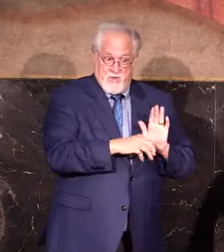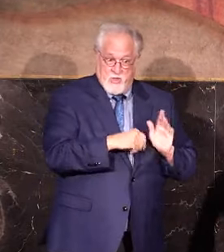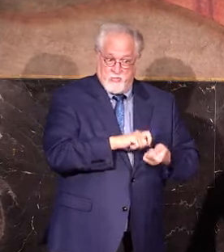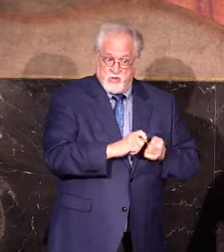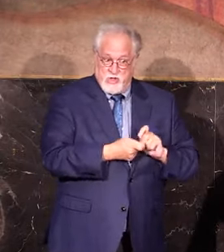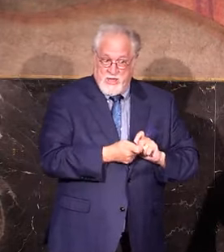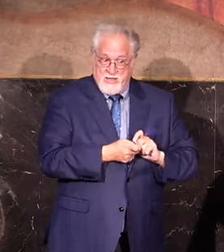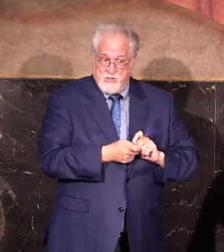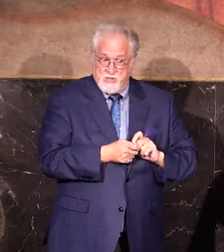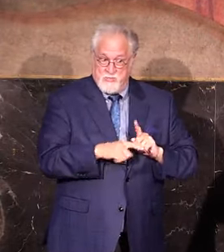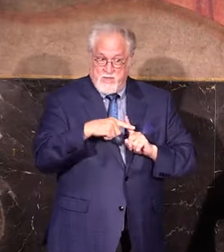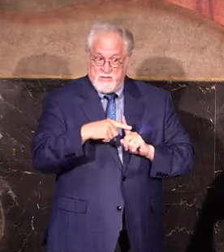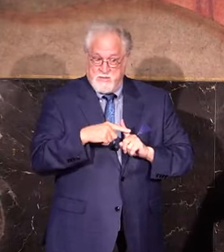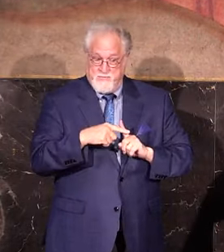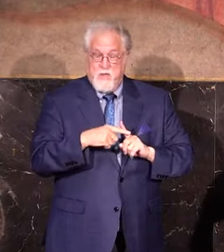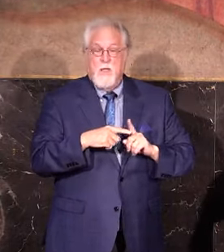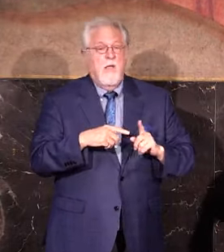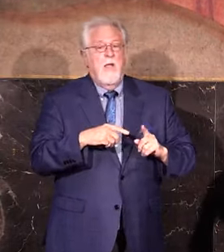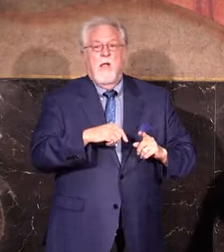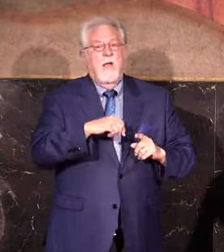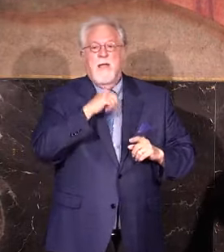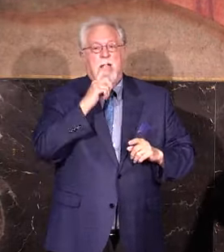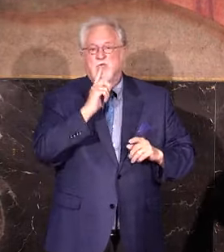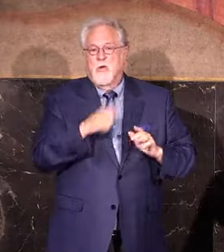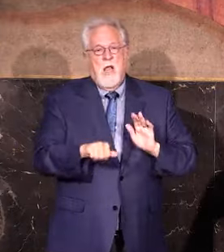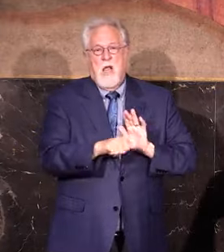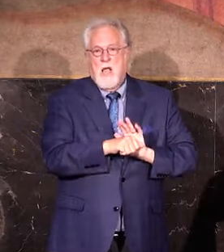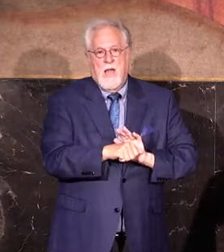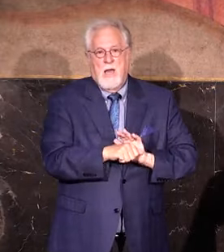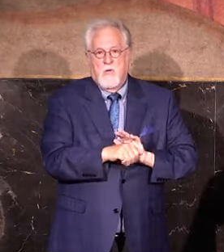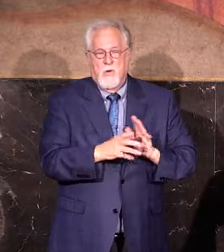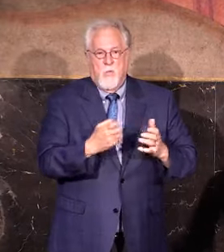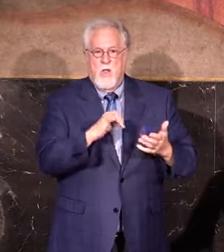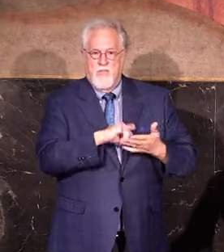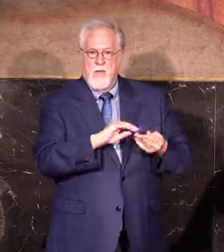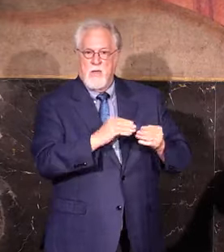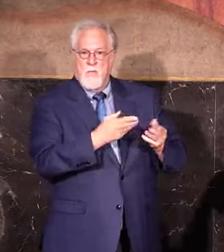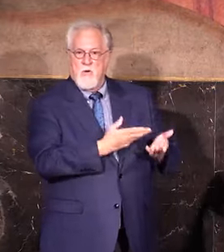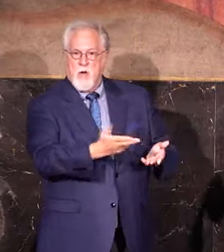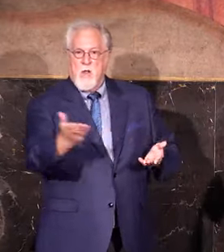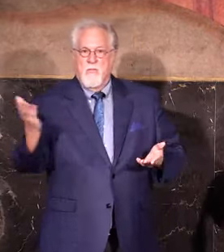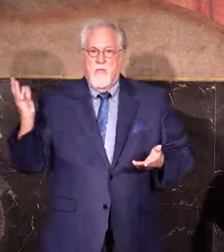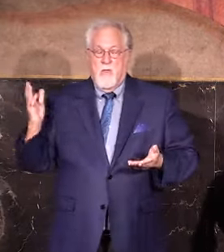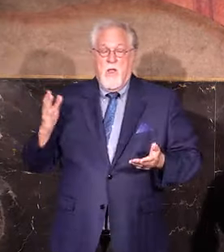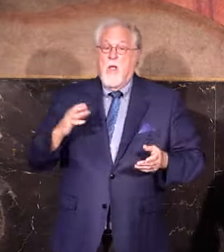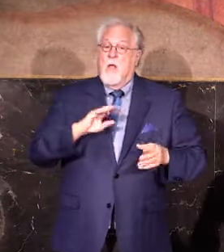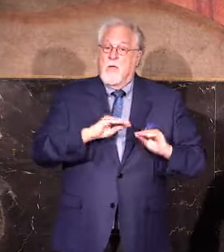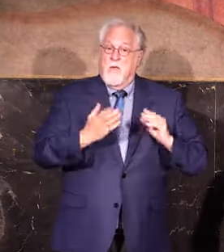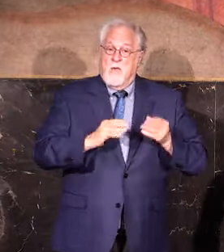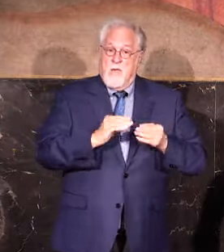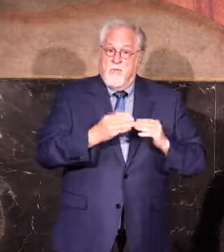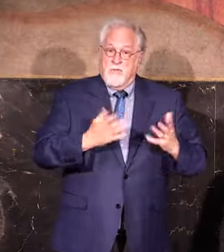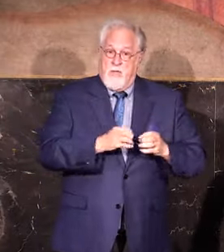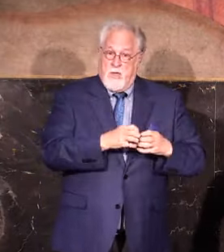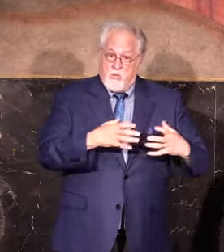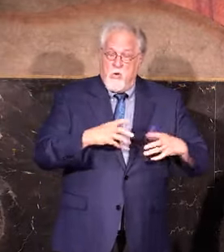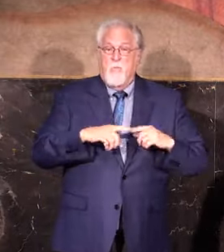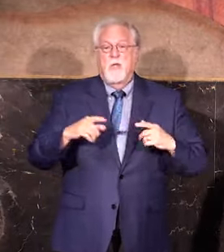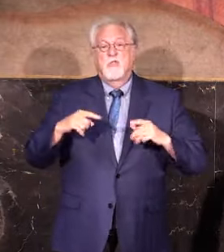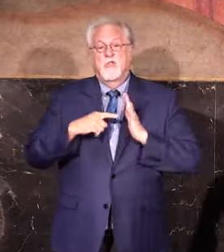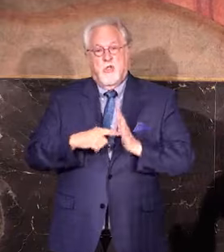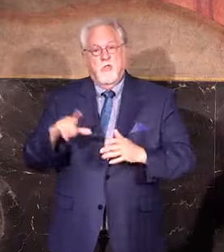their status over time. And we're not trying to hide that. We want that number out there because though our numbers may grow, what that shows is that Louisiana is